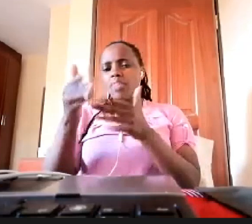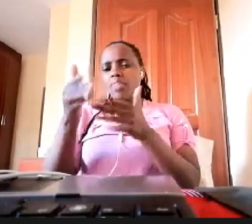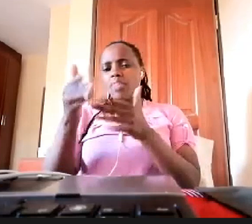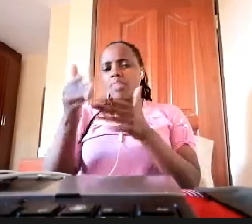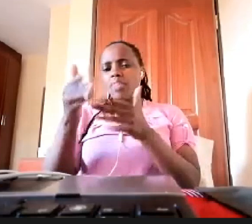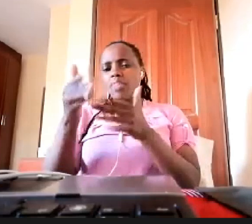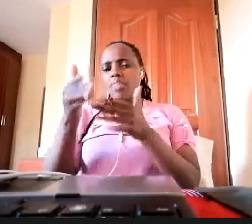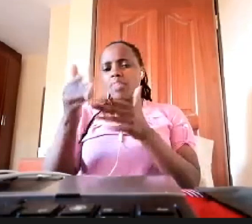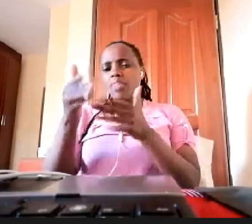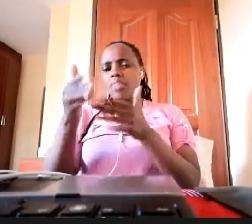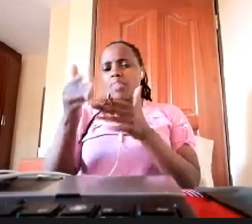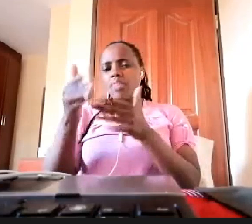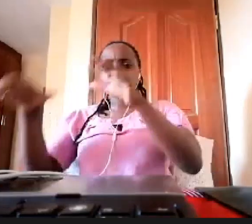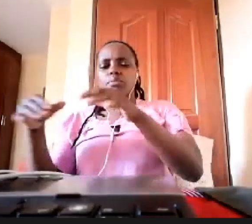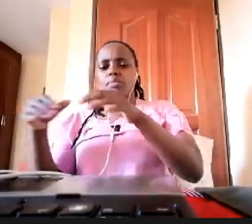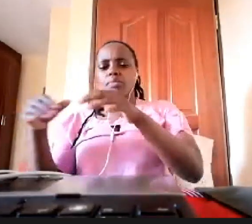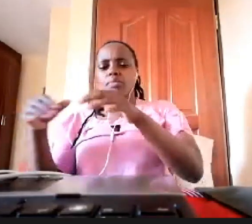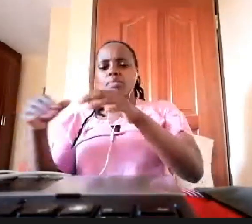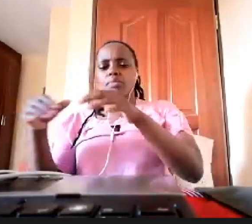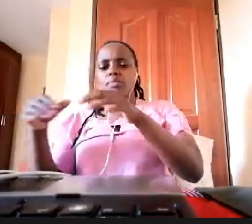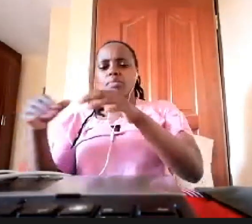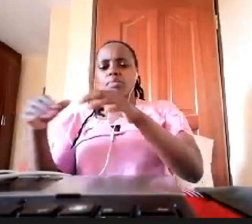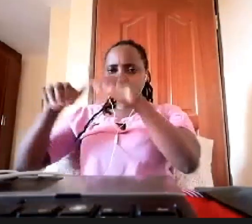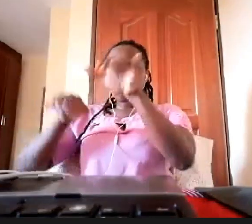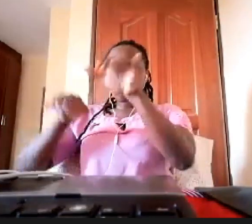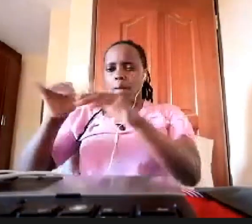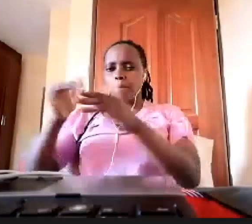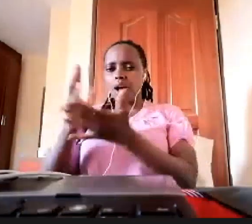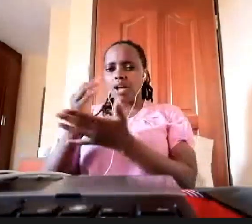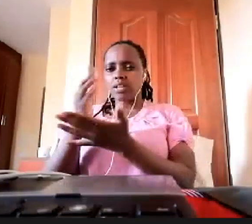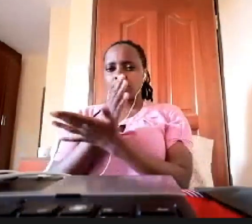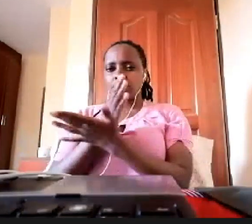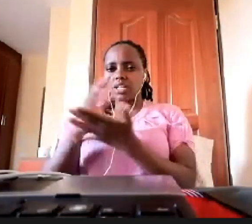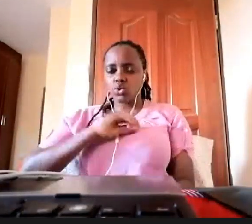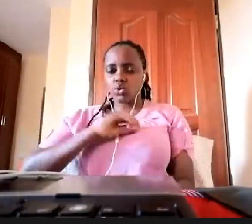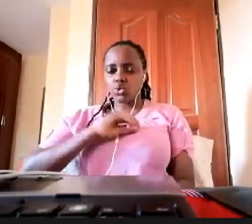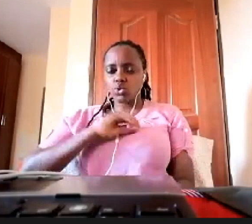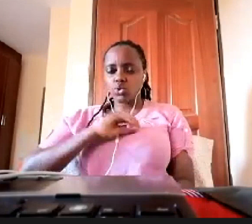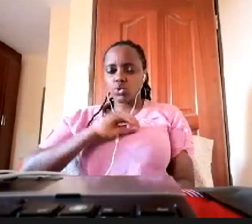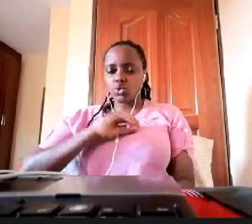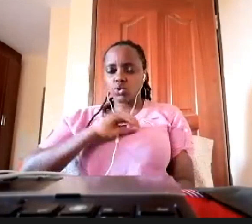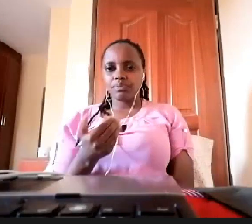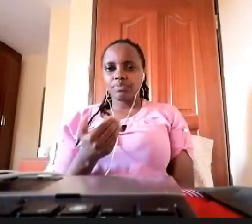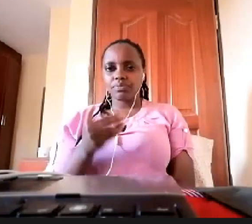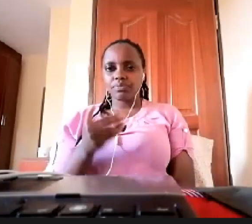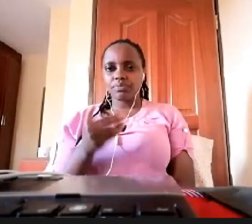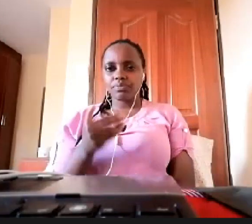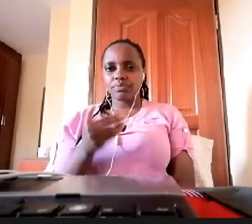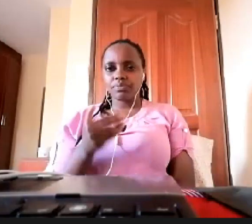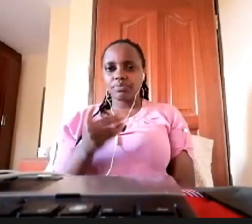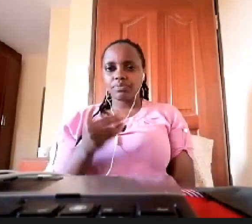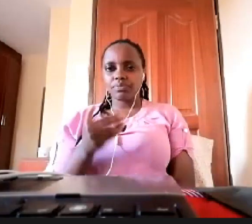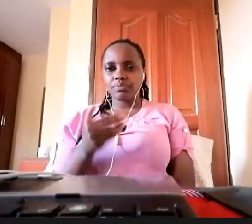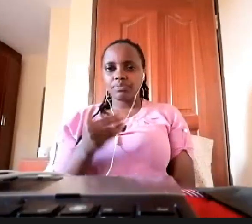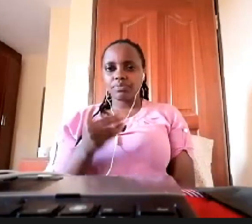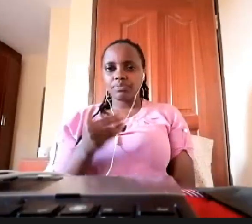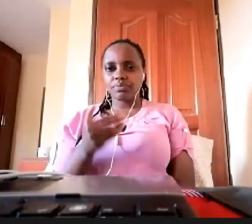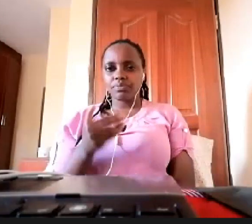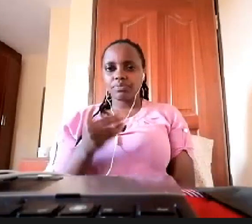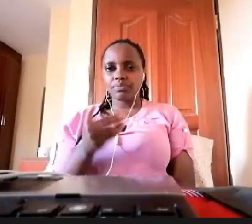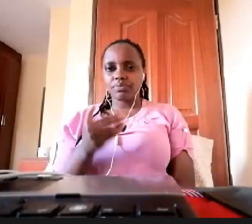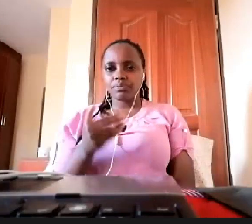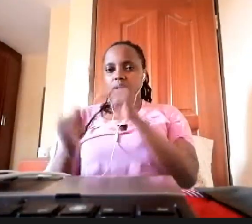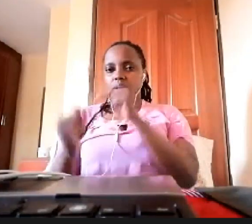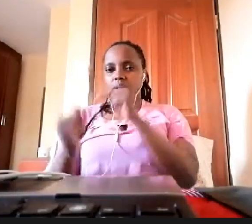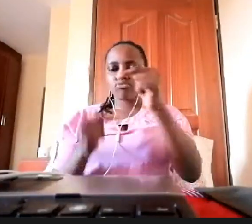and they sat in their thematic groups and sort of drafted their sections. We had a participatory approach throughout the